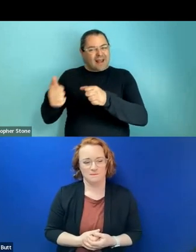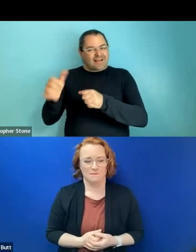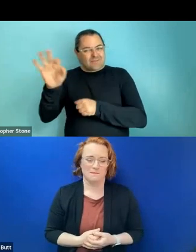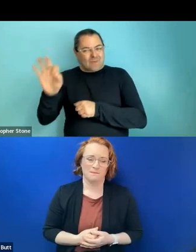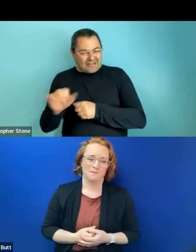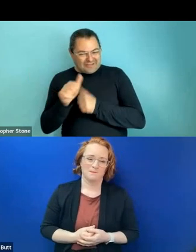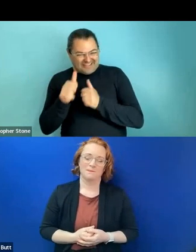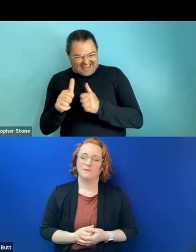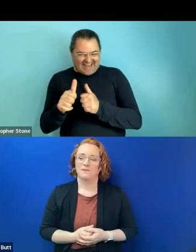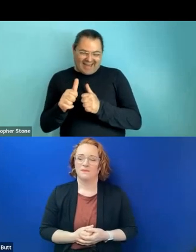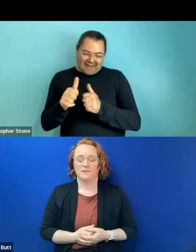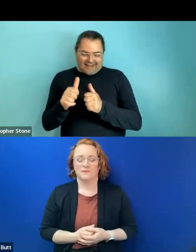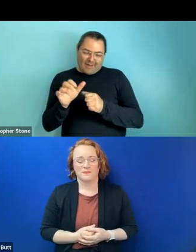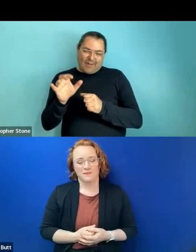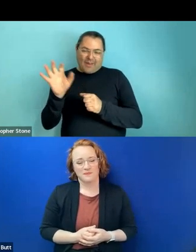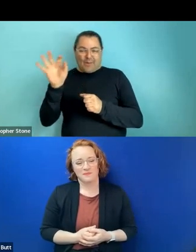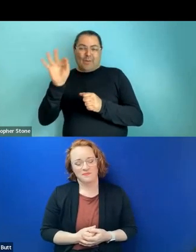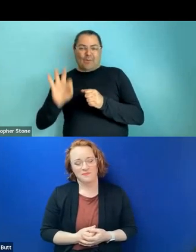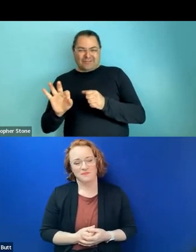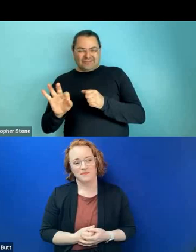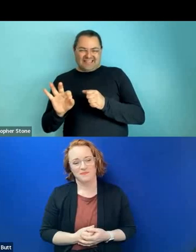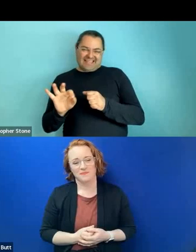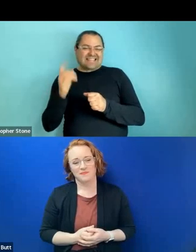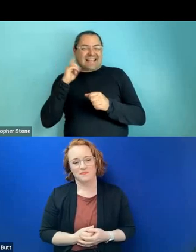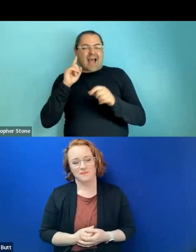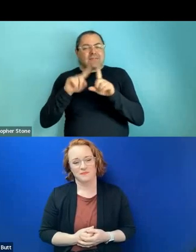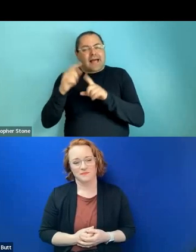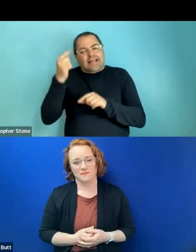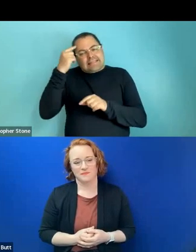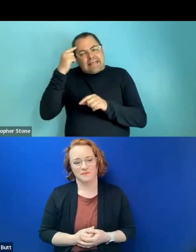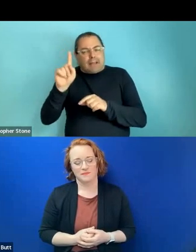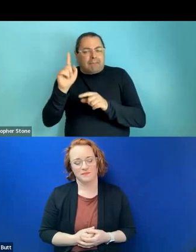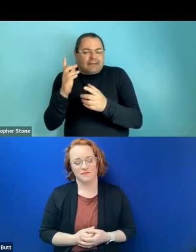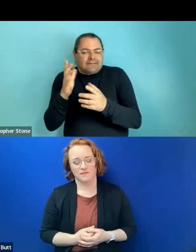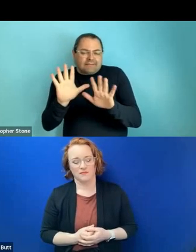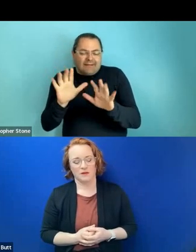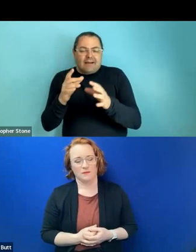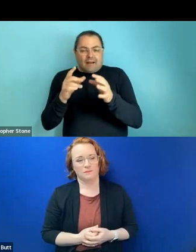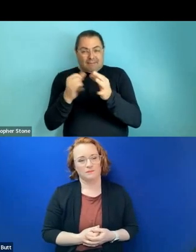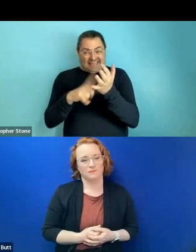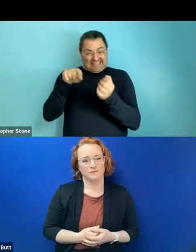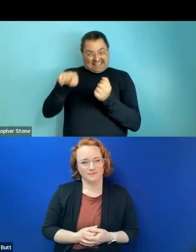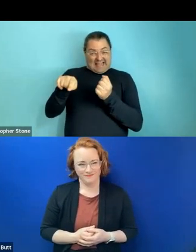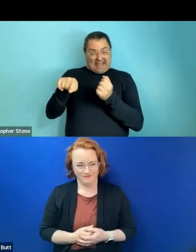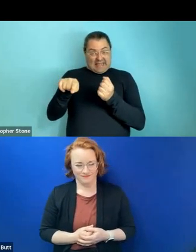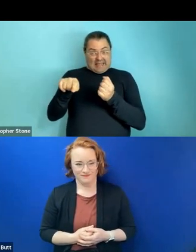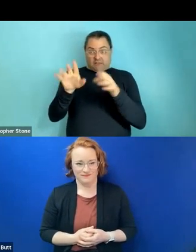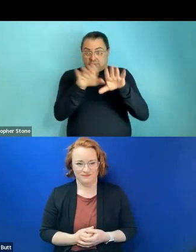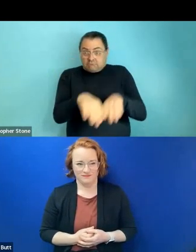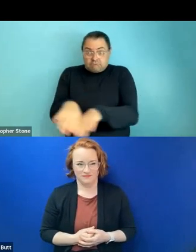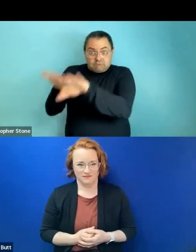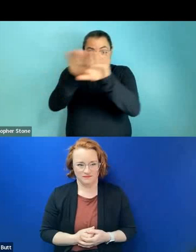And the clue's in the question, so it looks like sounds like a pretty silly question to ask. But BSL, is it